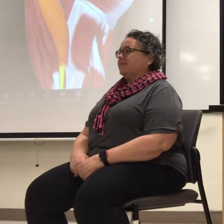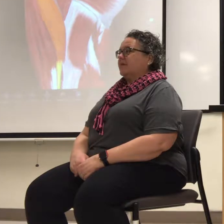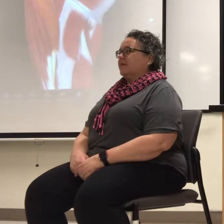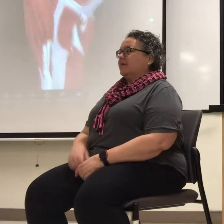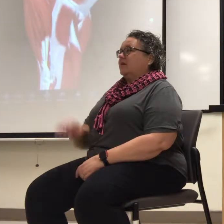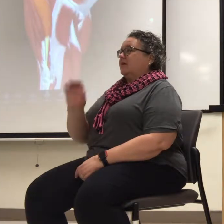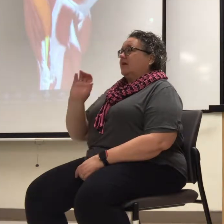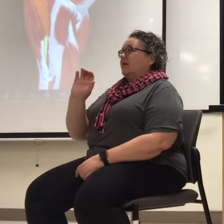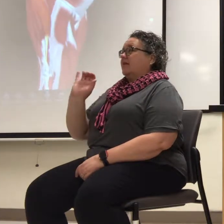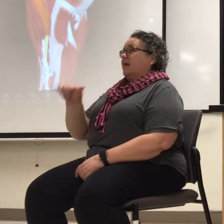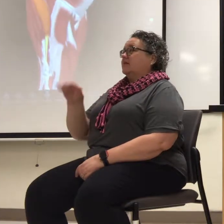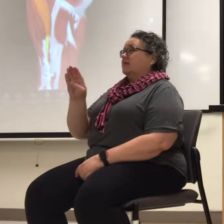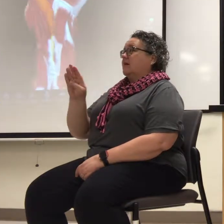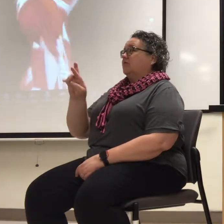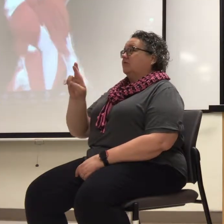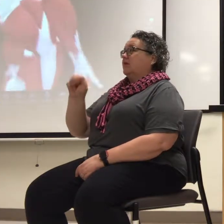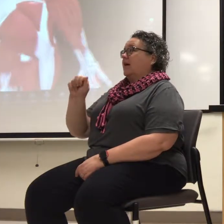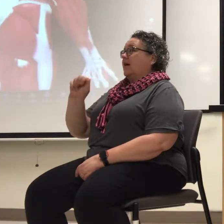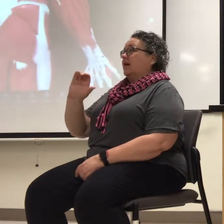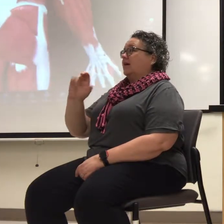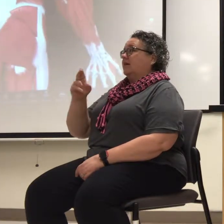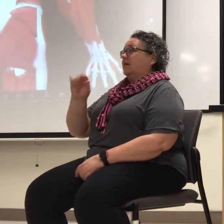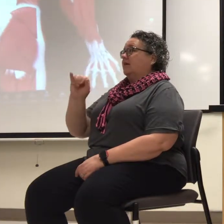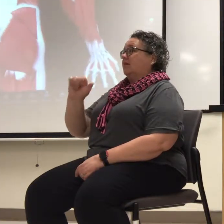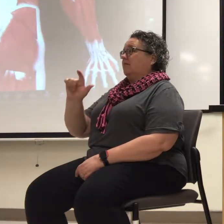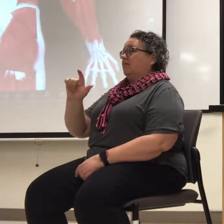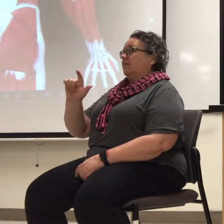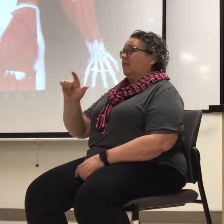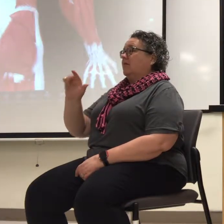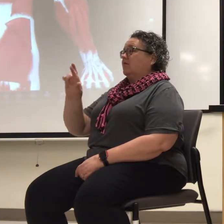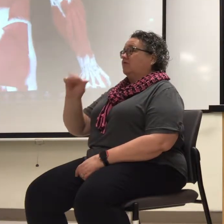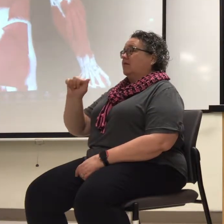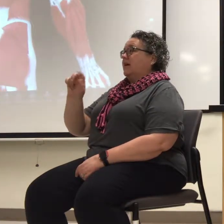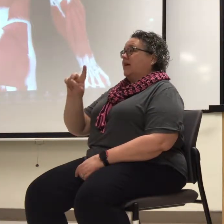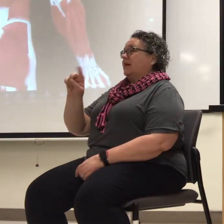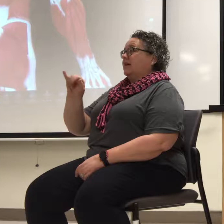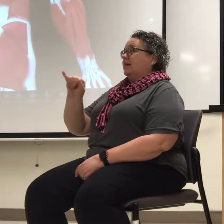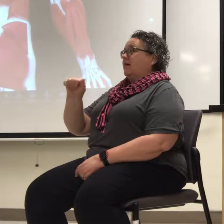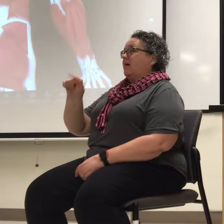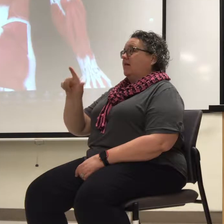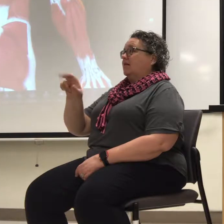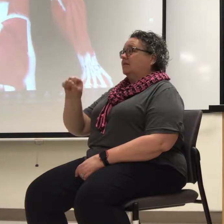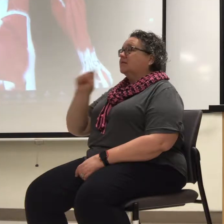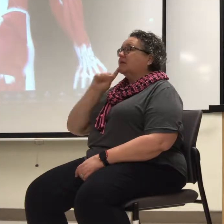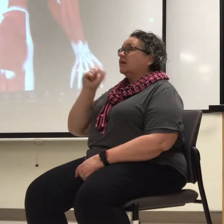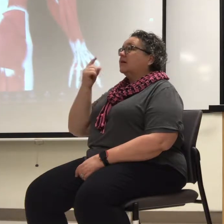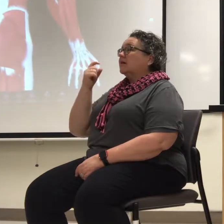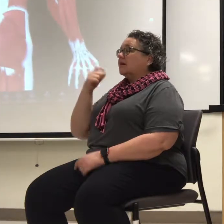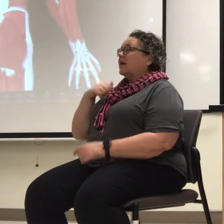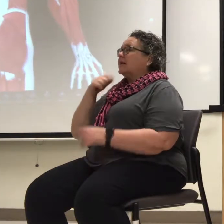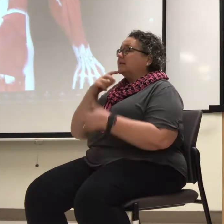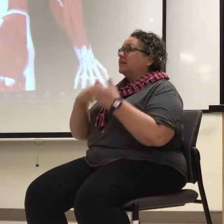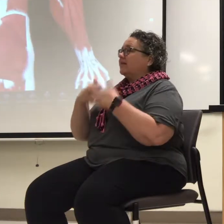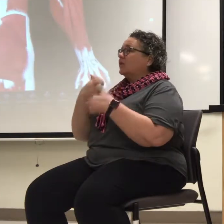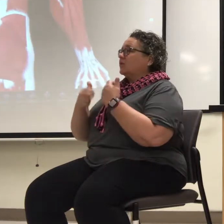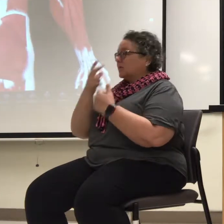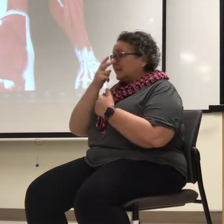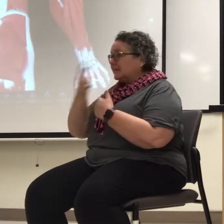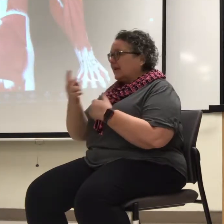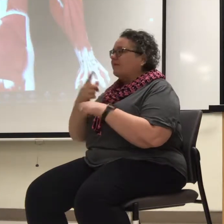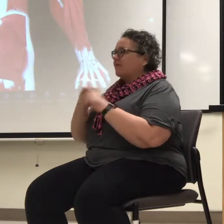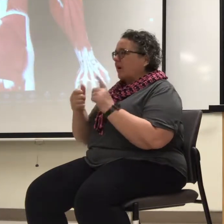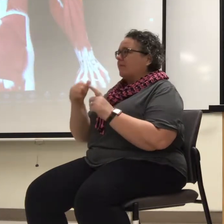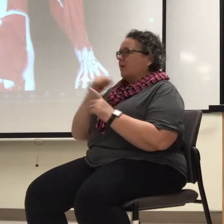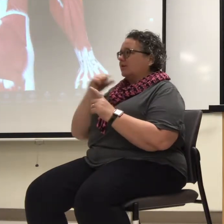That's the brachioradialis muscle. It's considered a muscle that's part of the posterior compartment, although it's difficult to view from the posterior